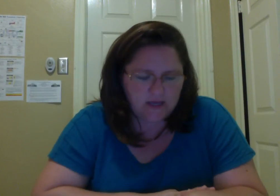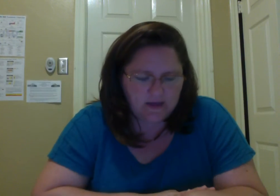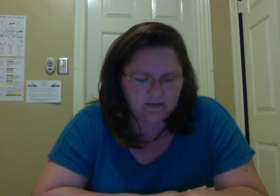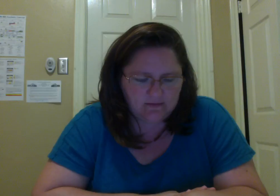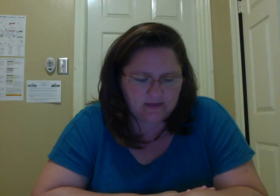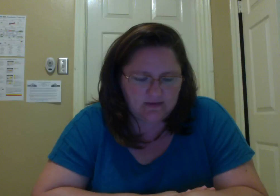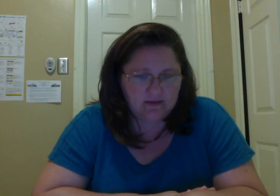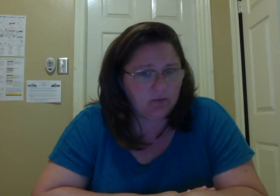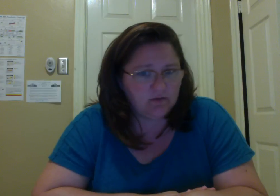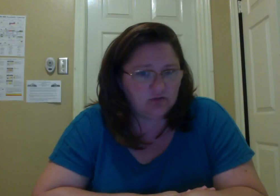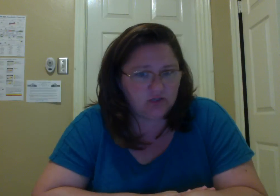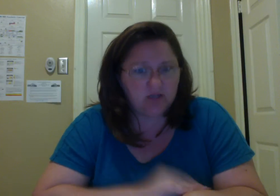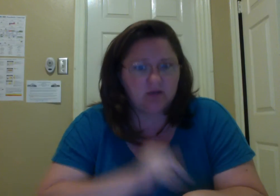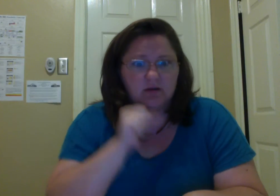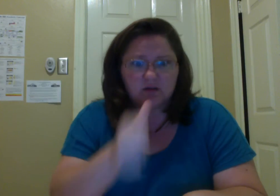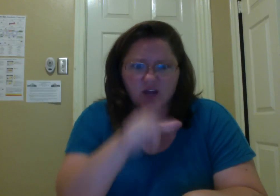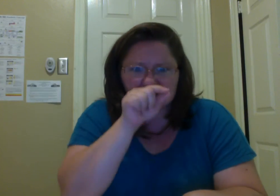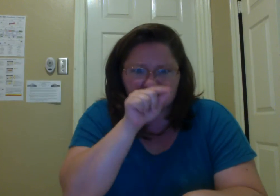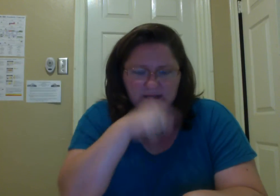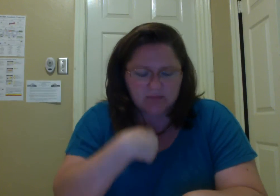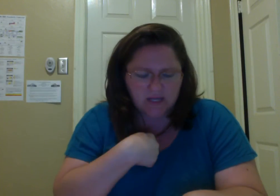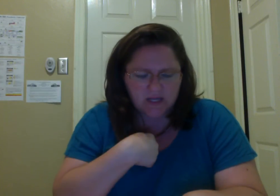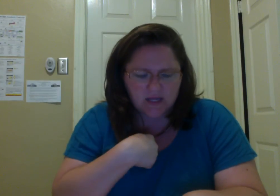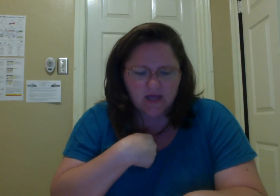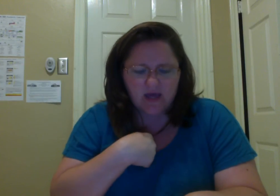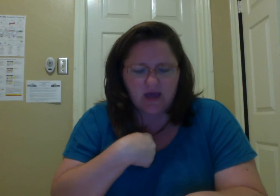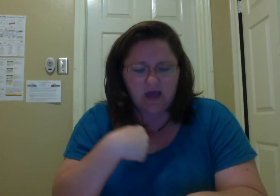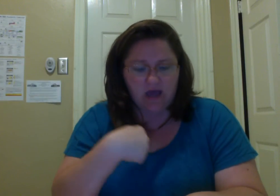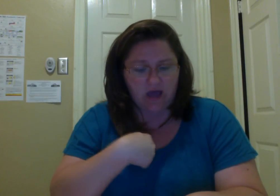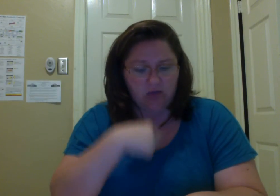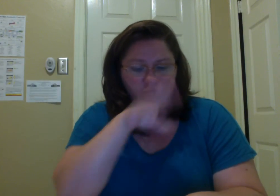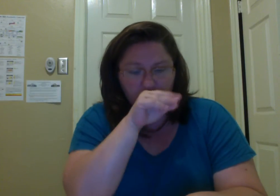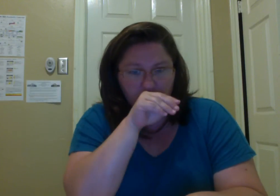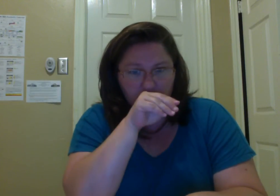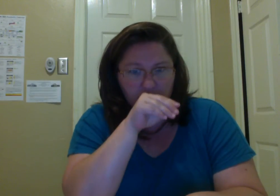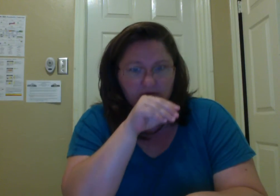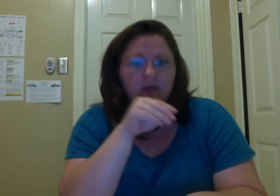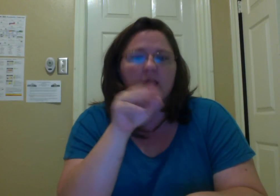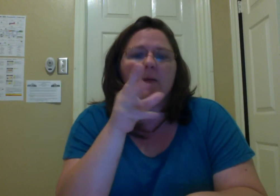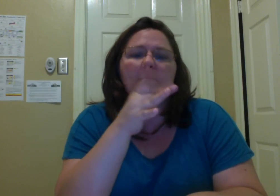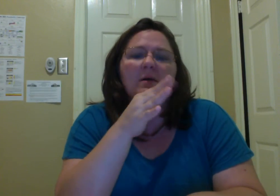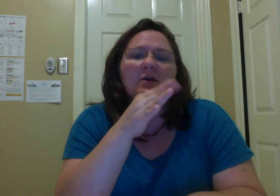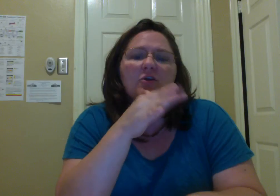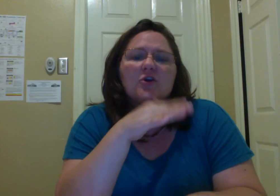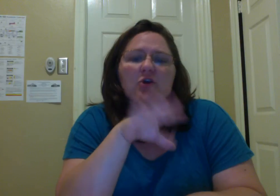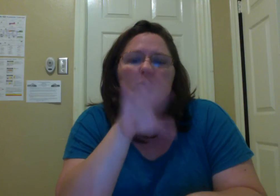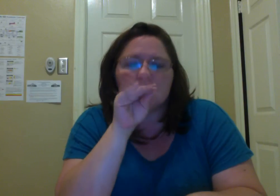then Sally say, I wasn't a chicken. Not chicken me. I was a goose. Mother